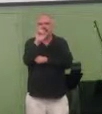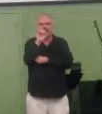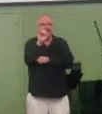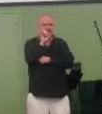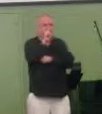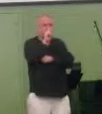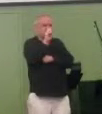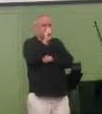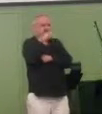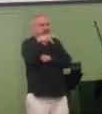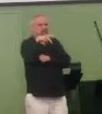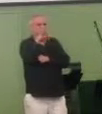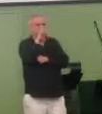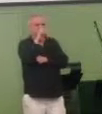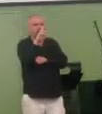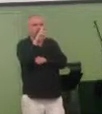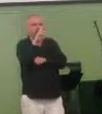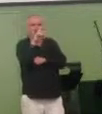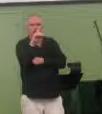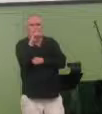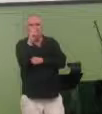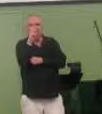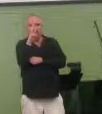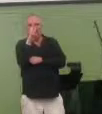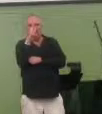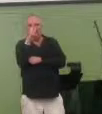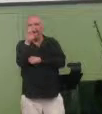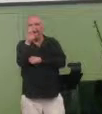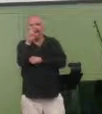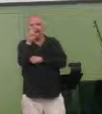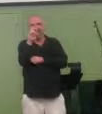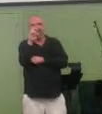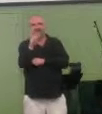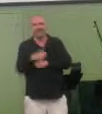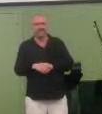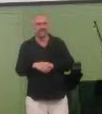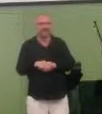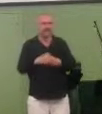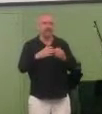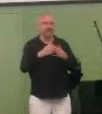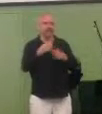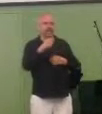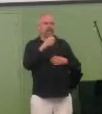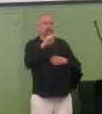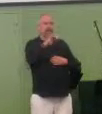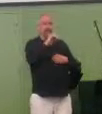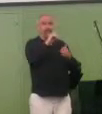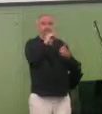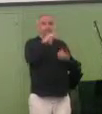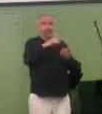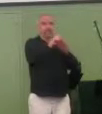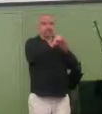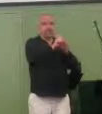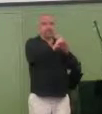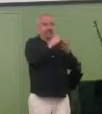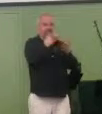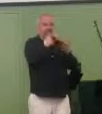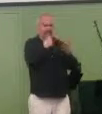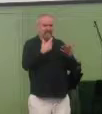Yeah, she really believed that. Trans men were tokens and dupes of the patriarchy. She wanted to, quote, morally